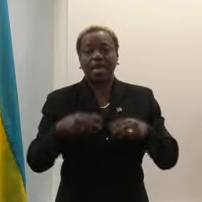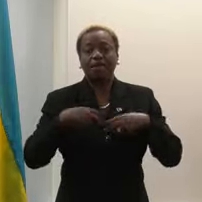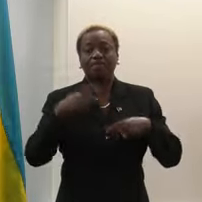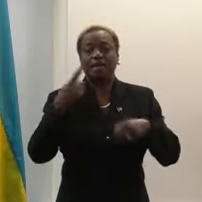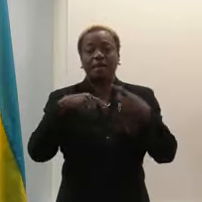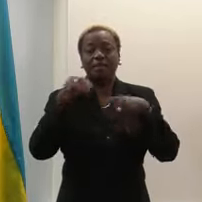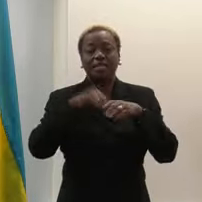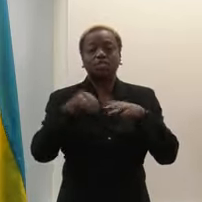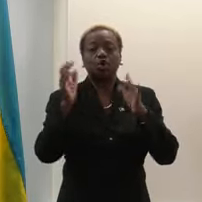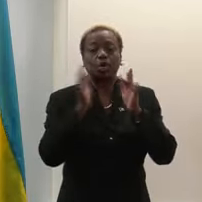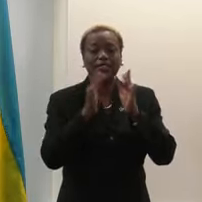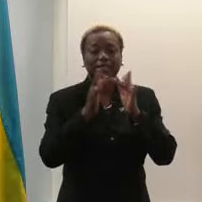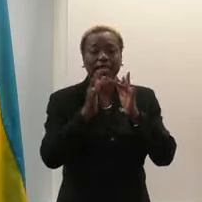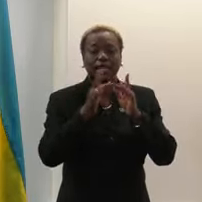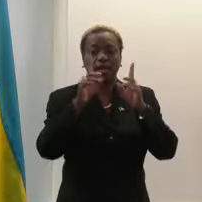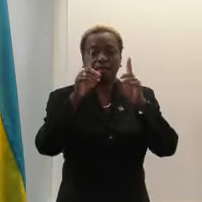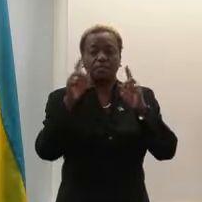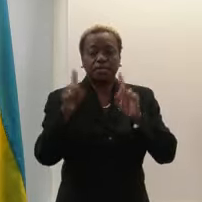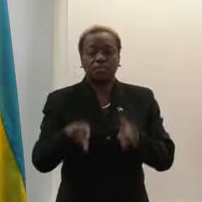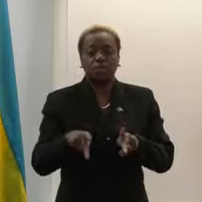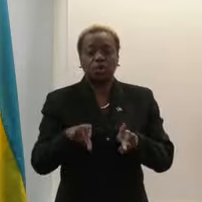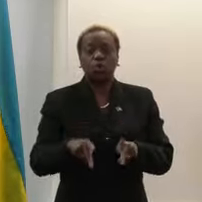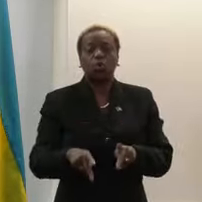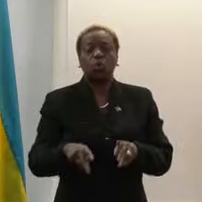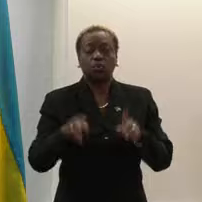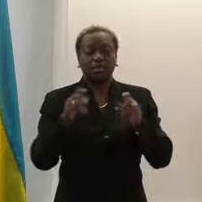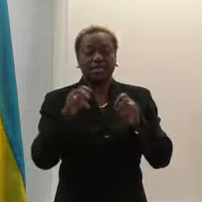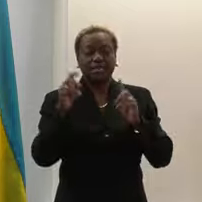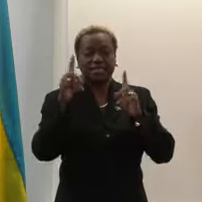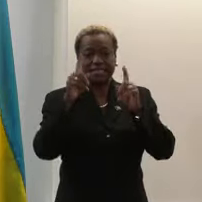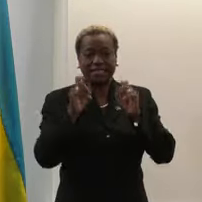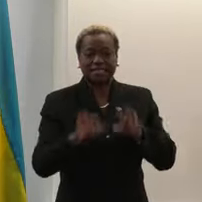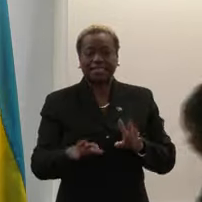now tested positive? Chief Medical Officer.